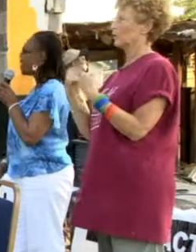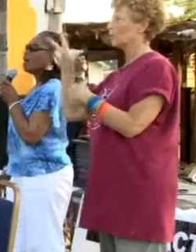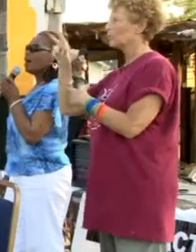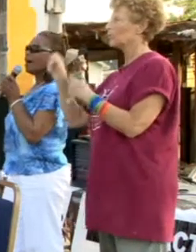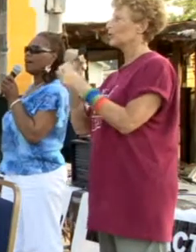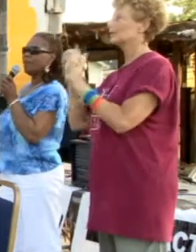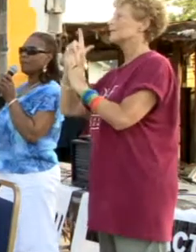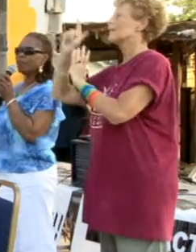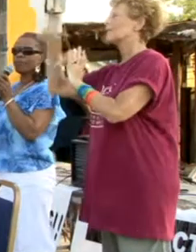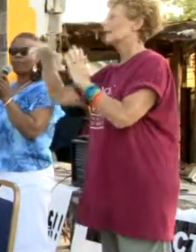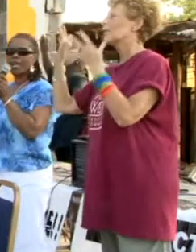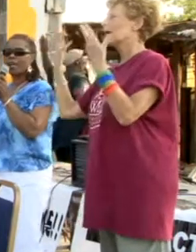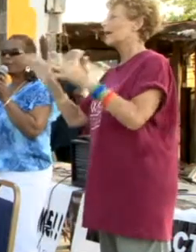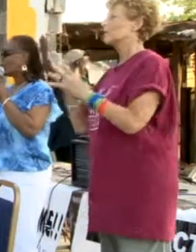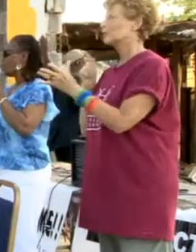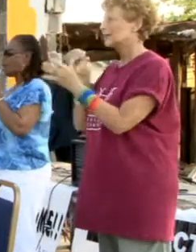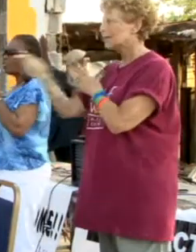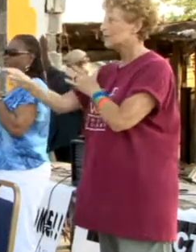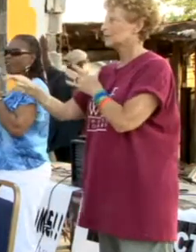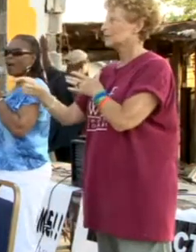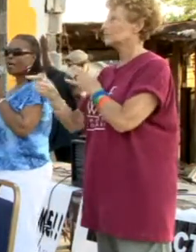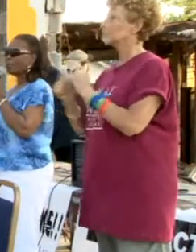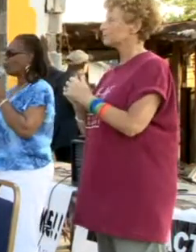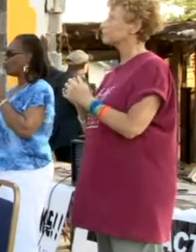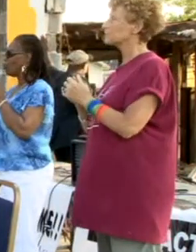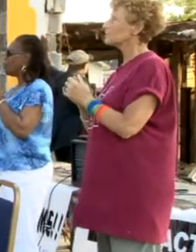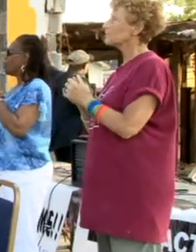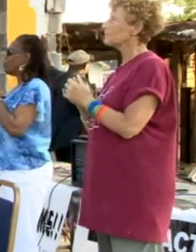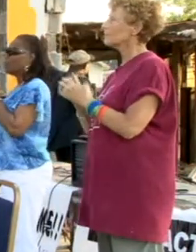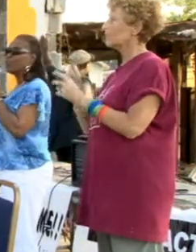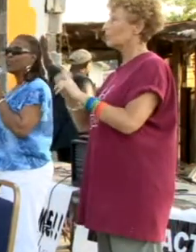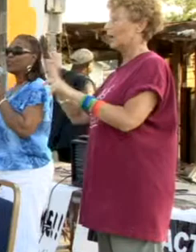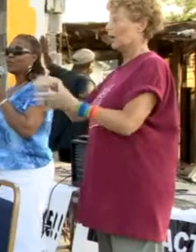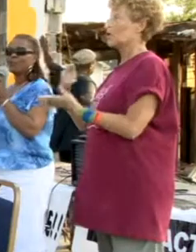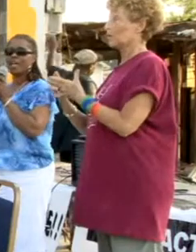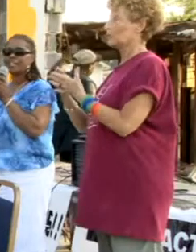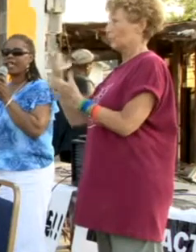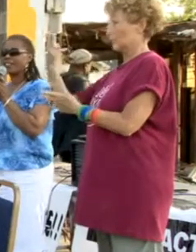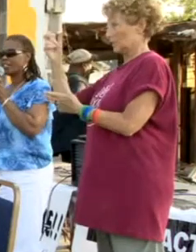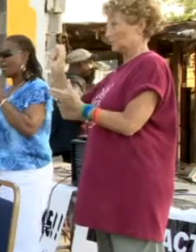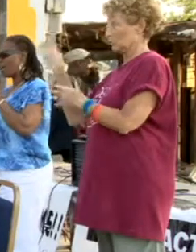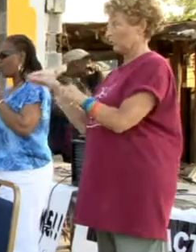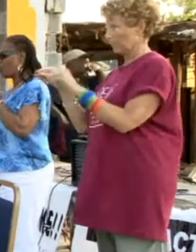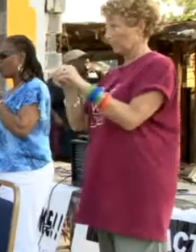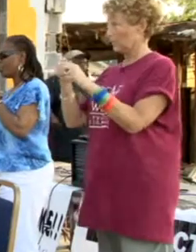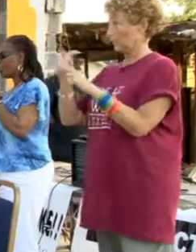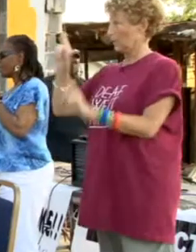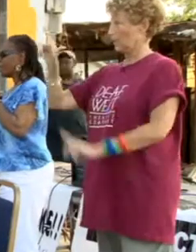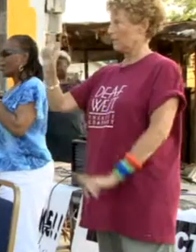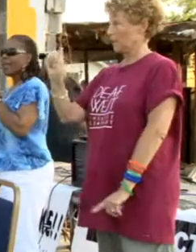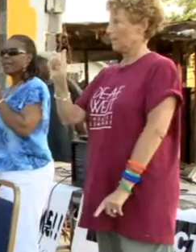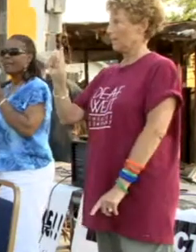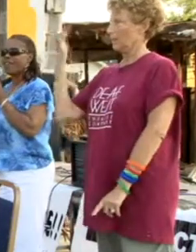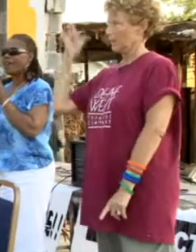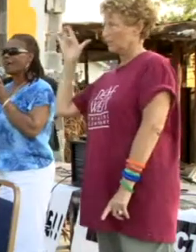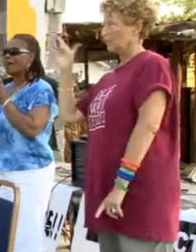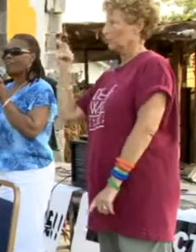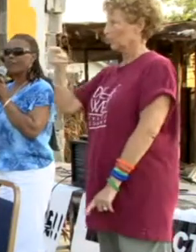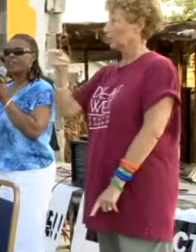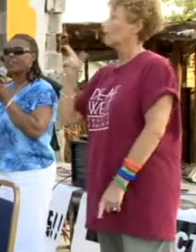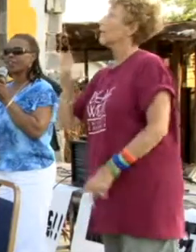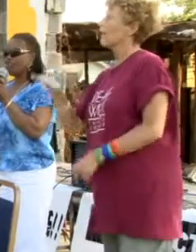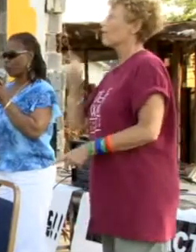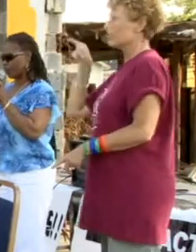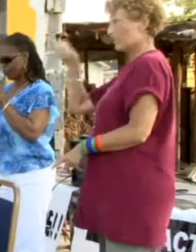later. And when I graduated from high school, moved to Los Angeles, California, and there